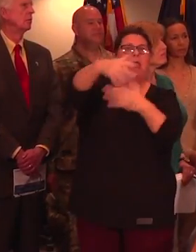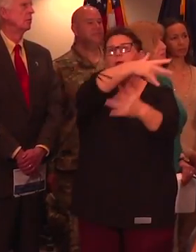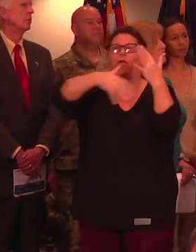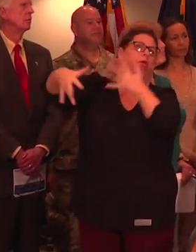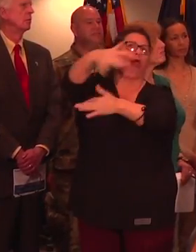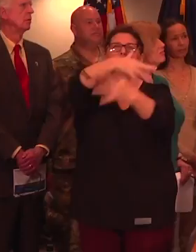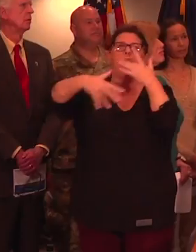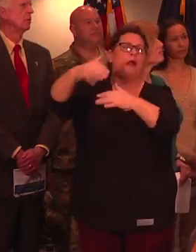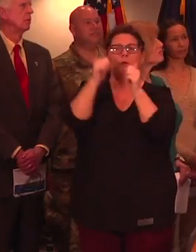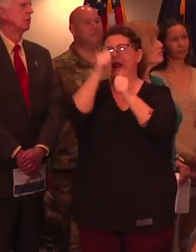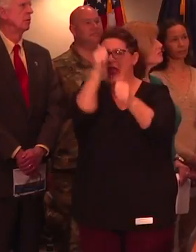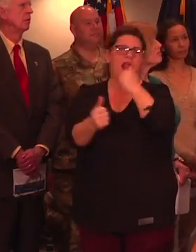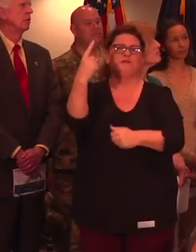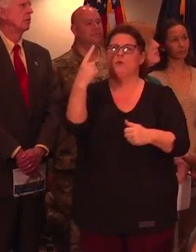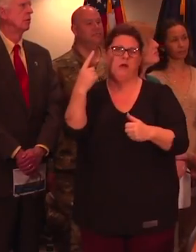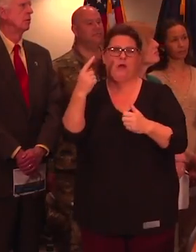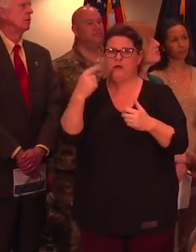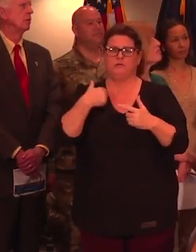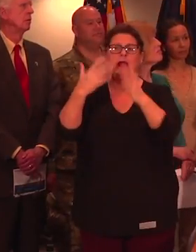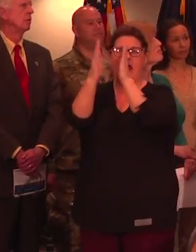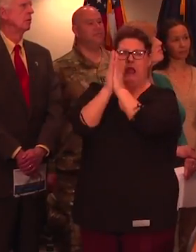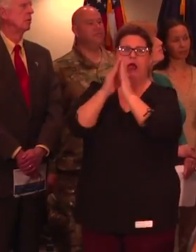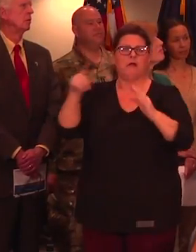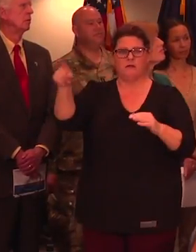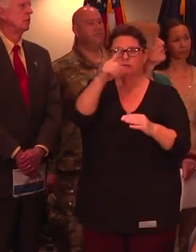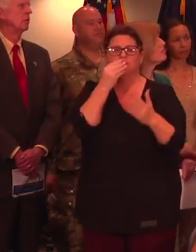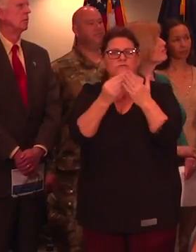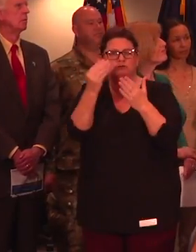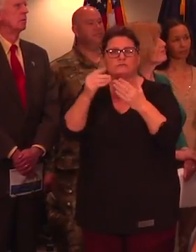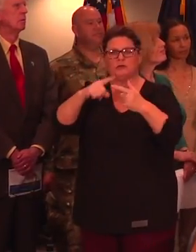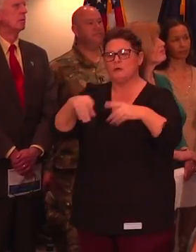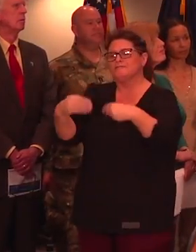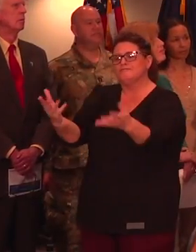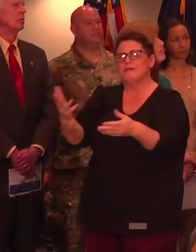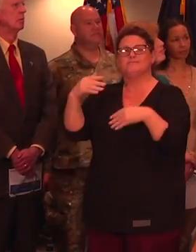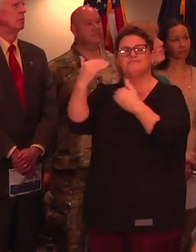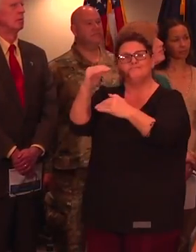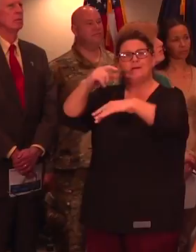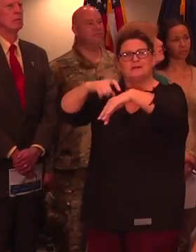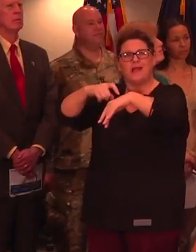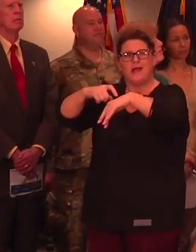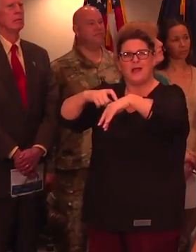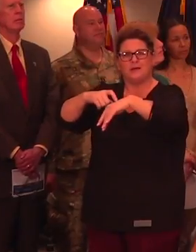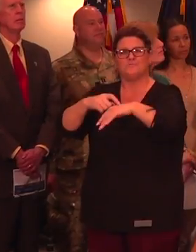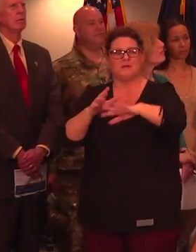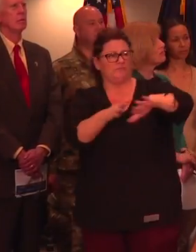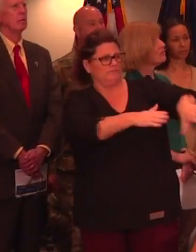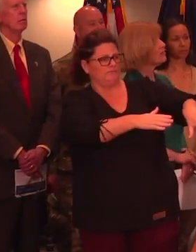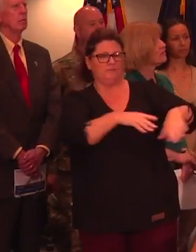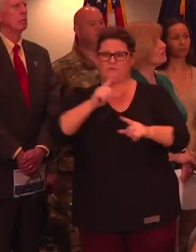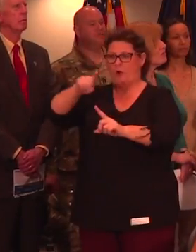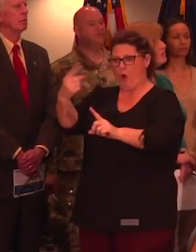in the presence of all the rest of the customers who would be there. That will give our seniors the comfort in coming